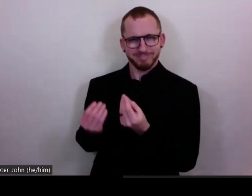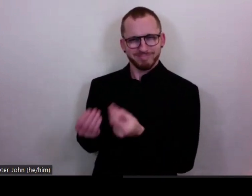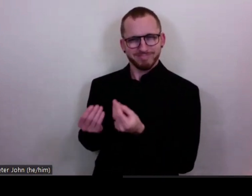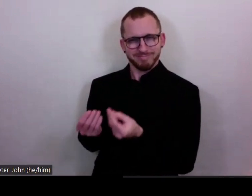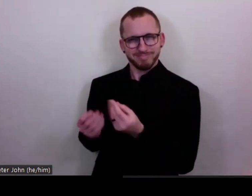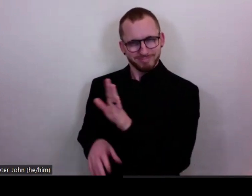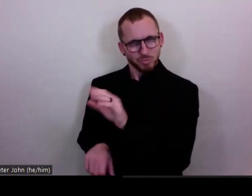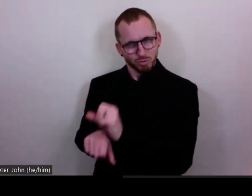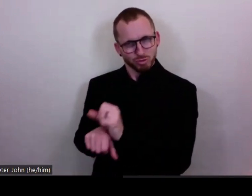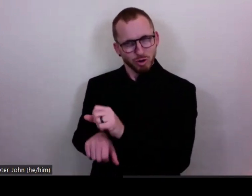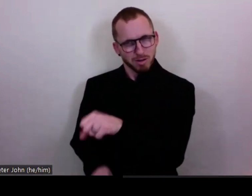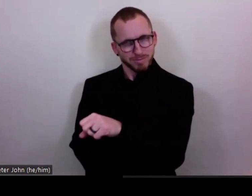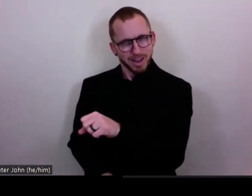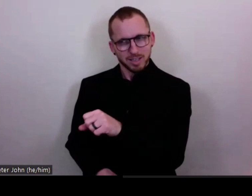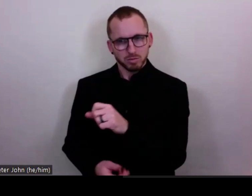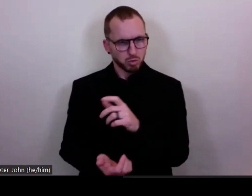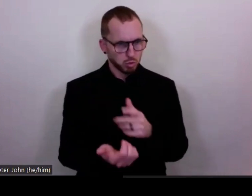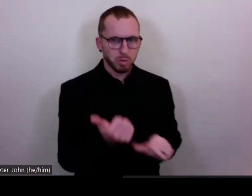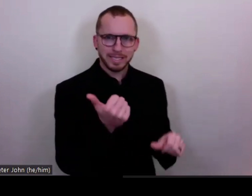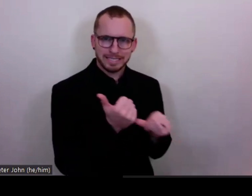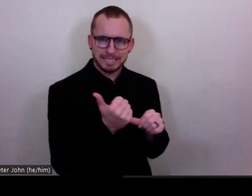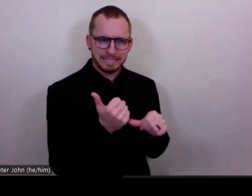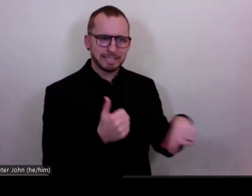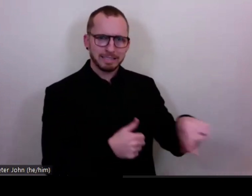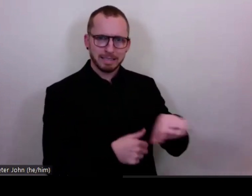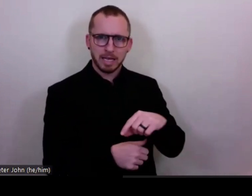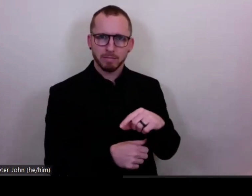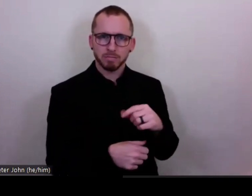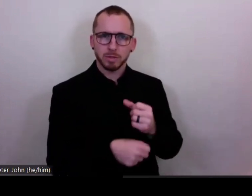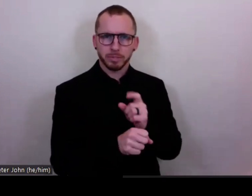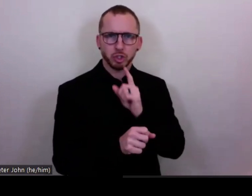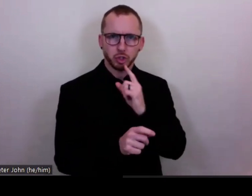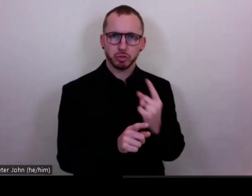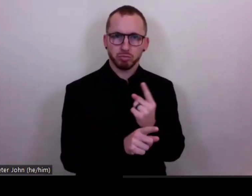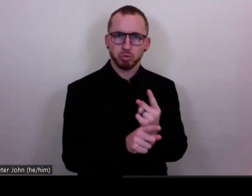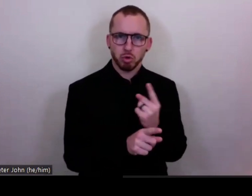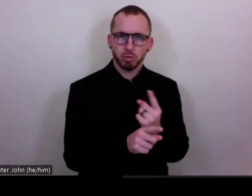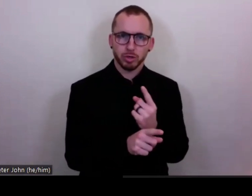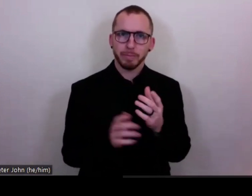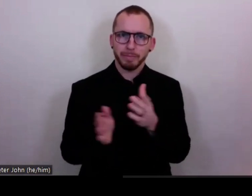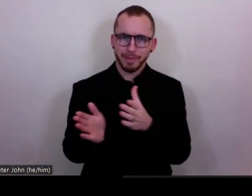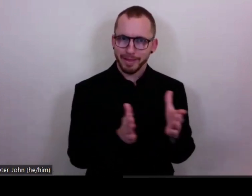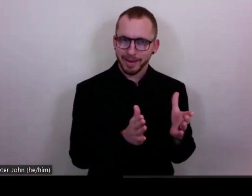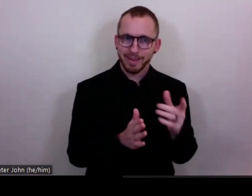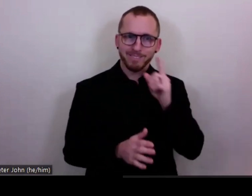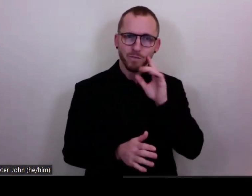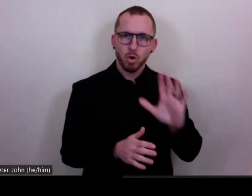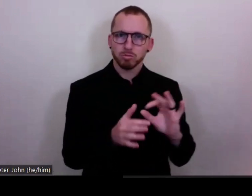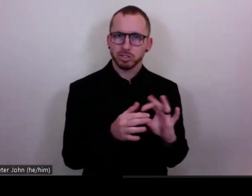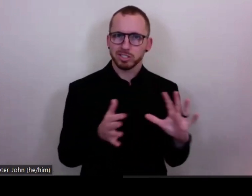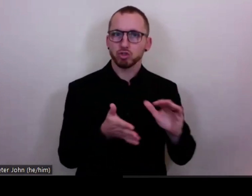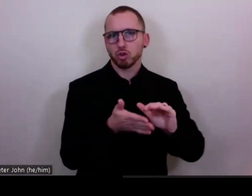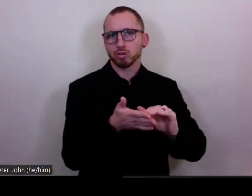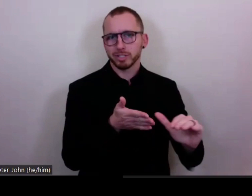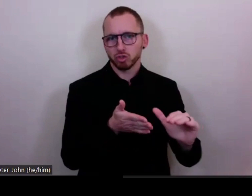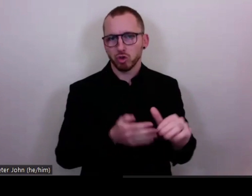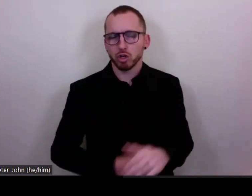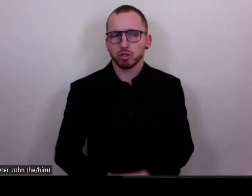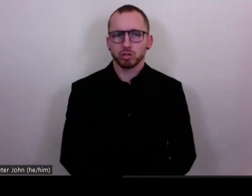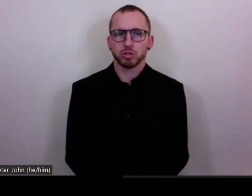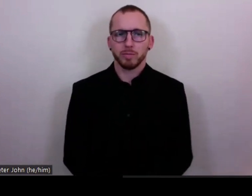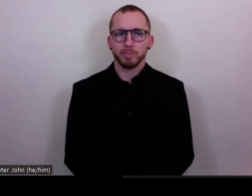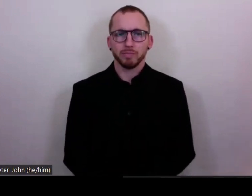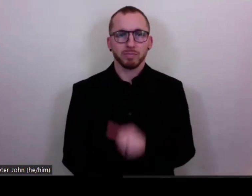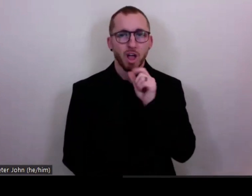job, to assist a resident in making an appropriate plan for discharge, not just dumping them out of the